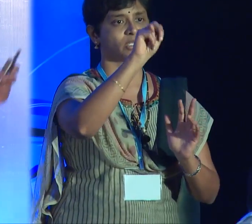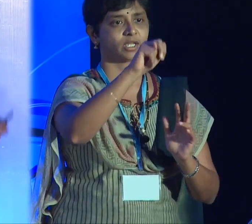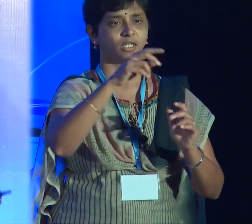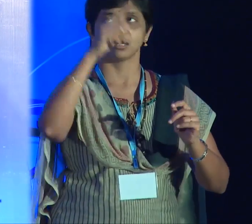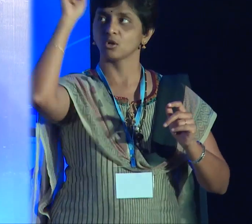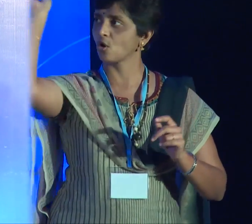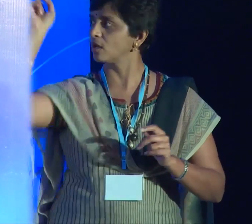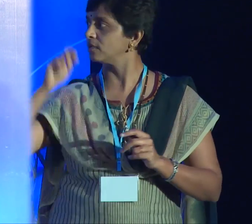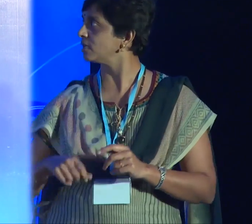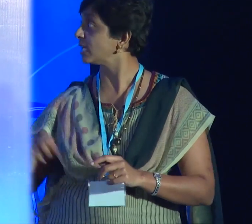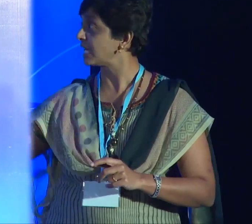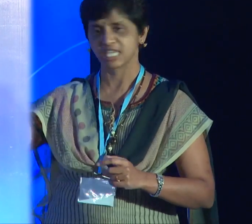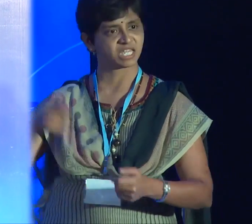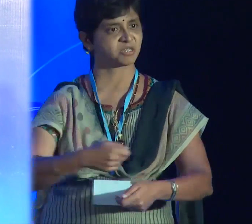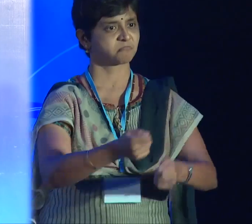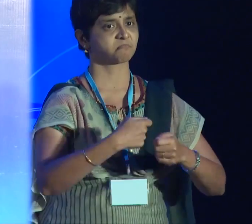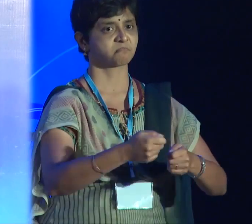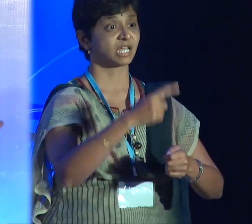7 horses.